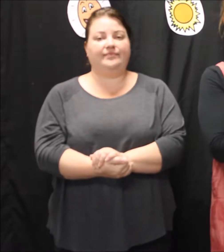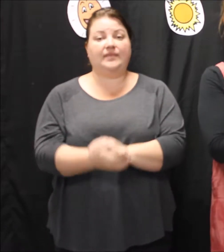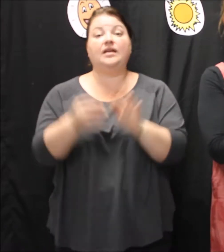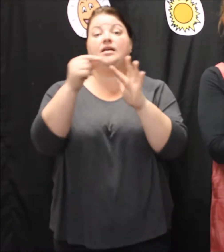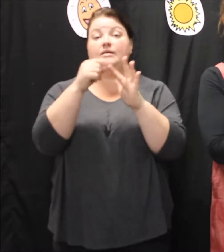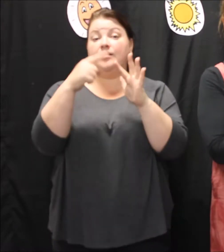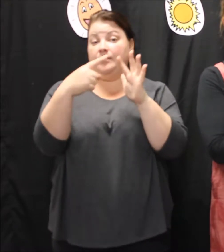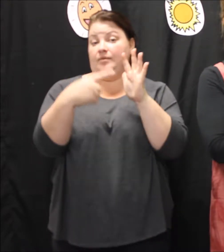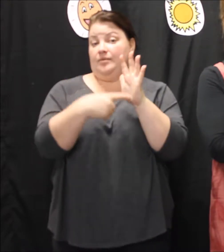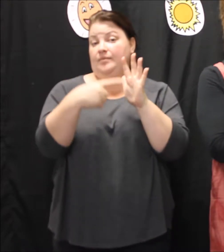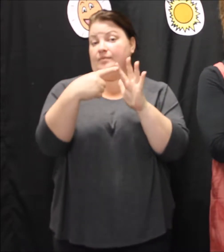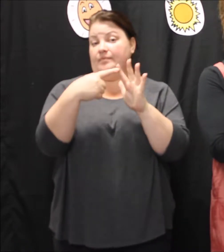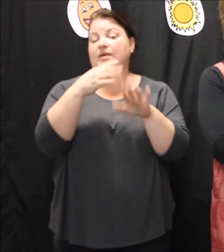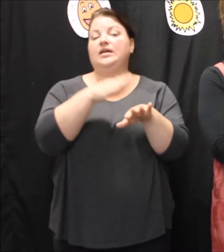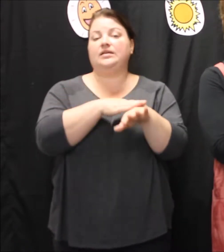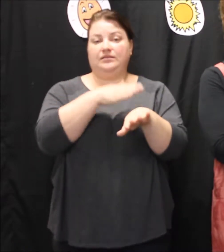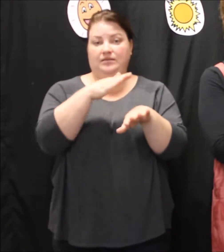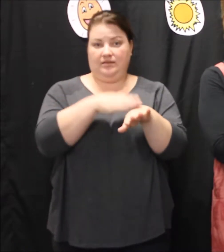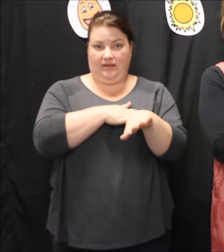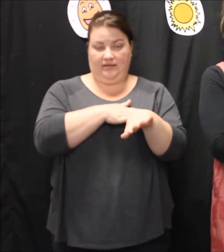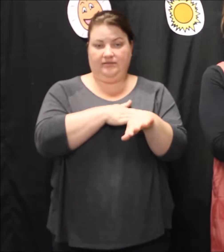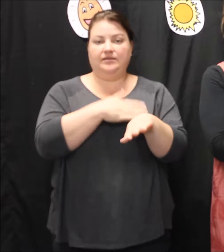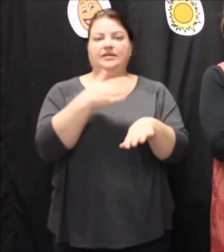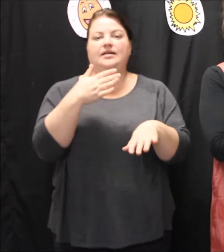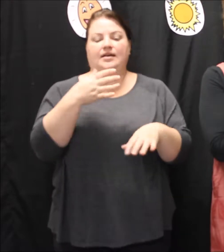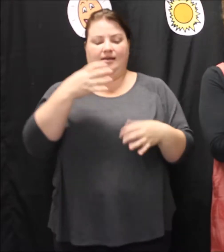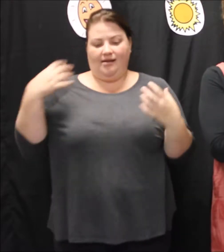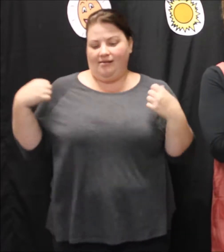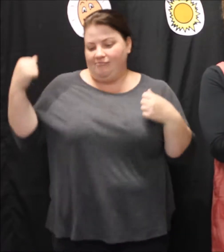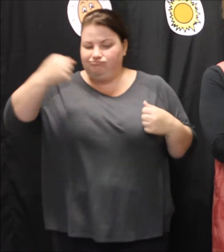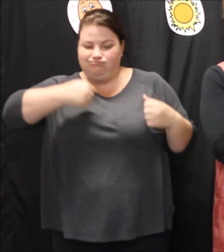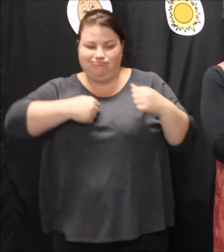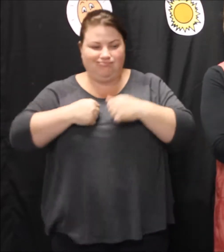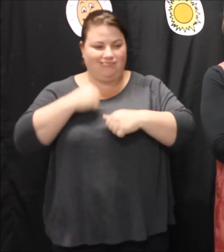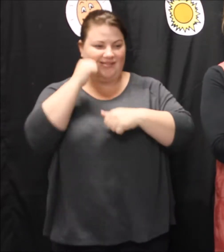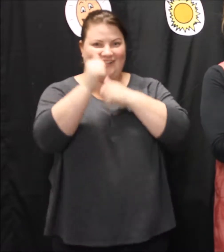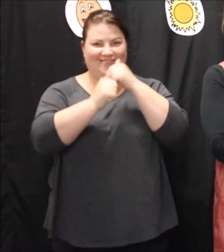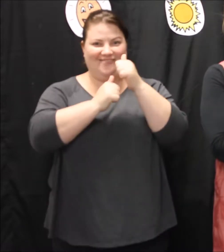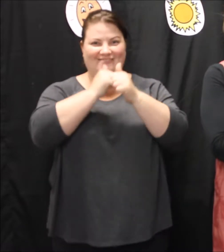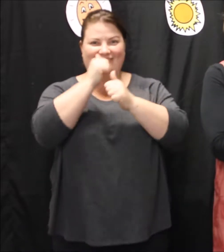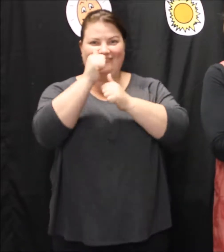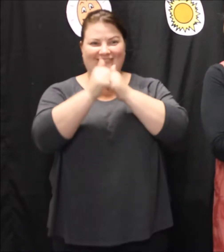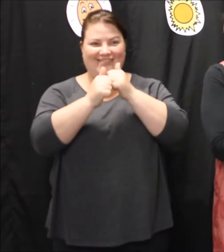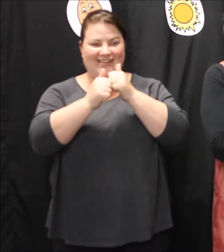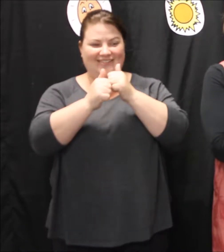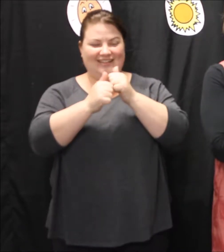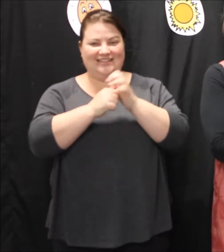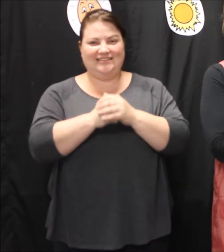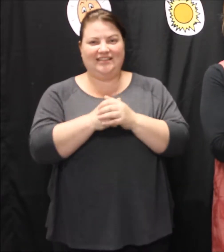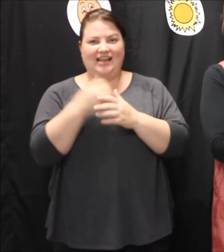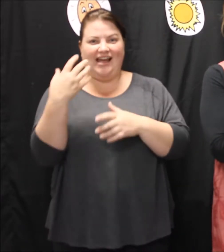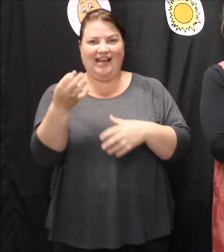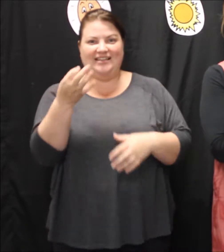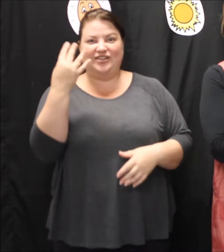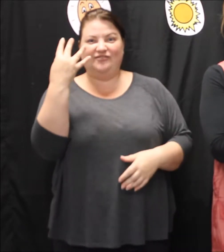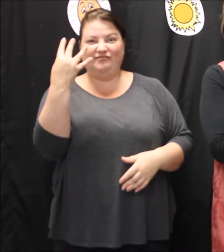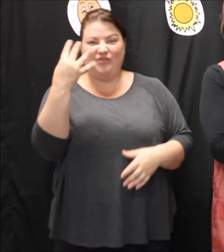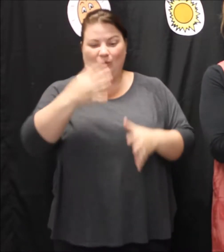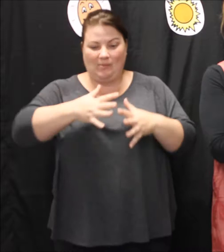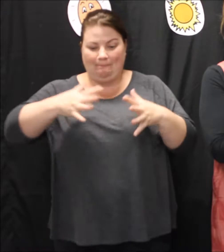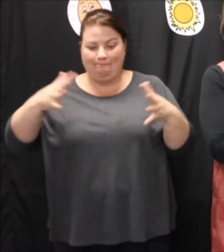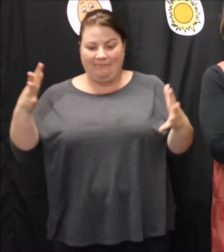Pete the cat put on his favourite shirt with 4 big,